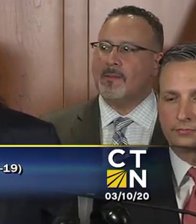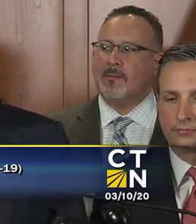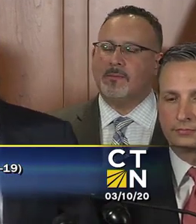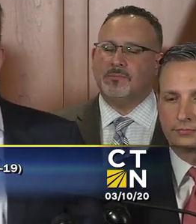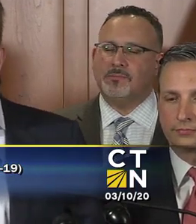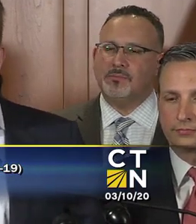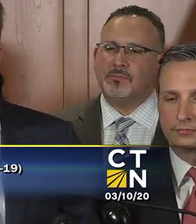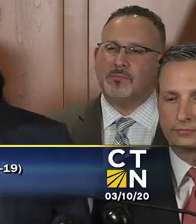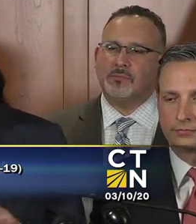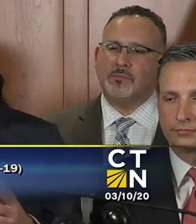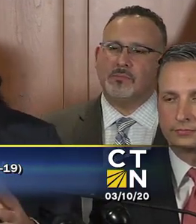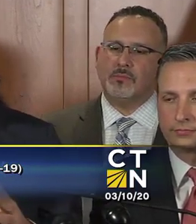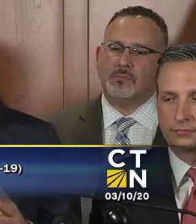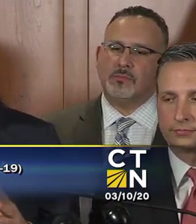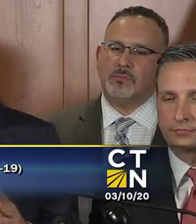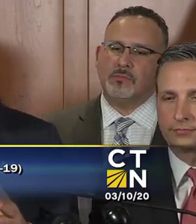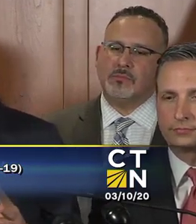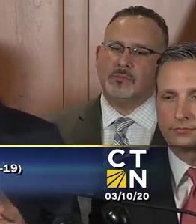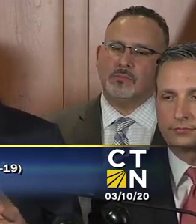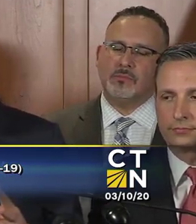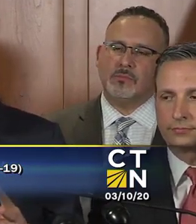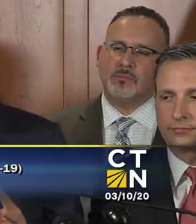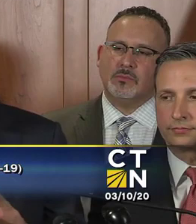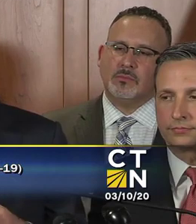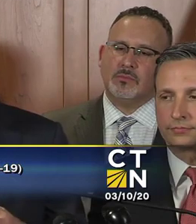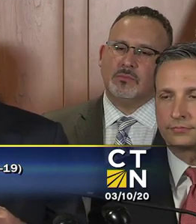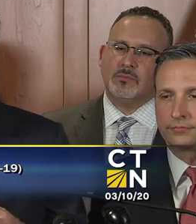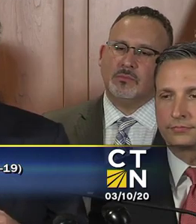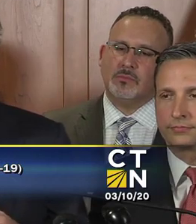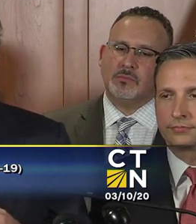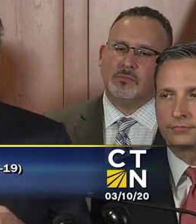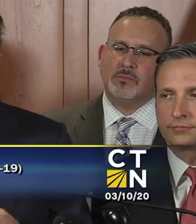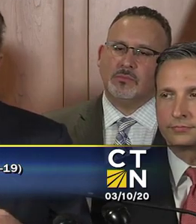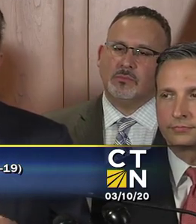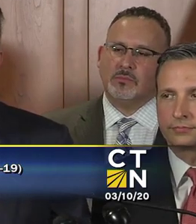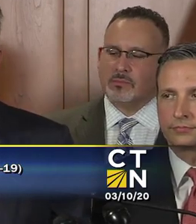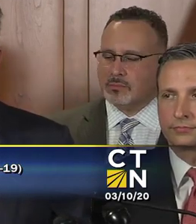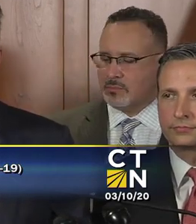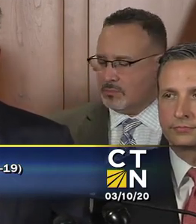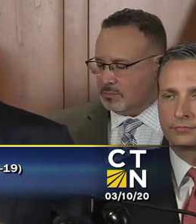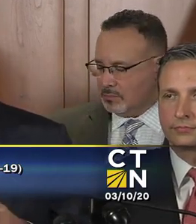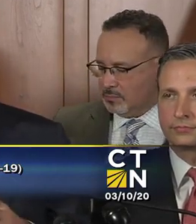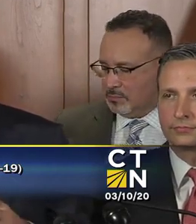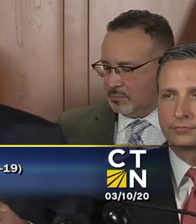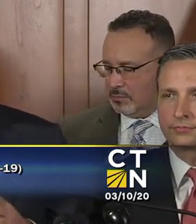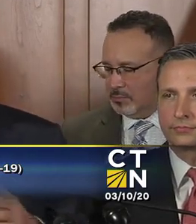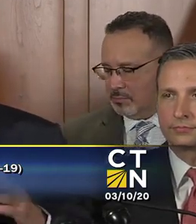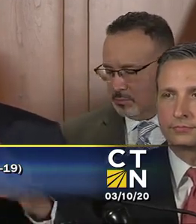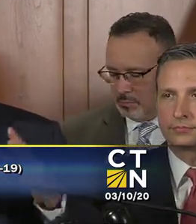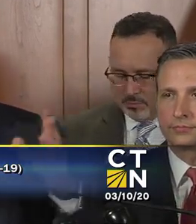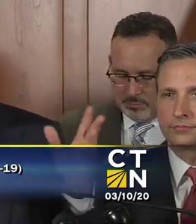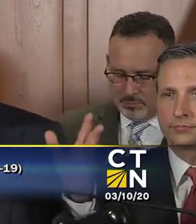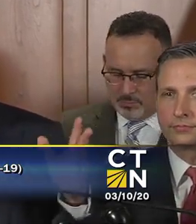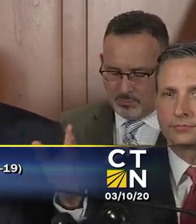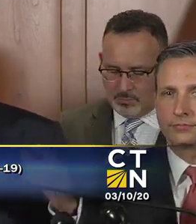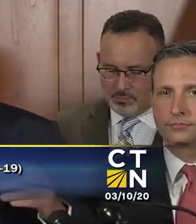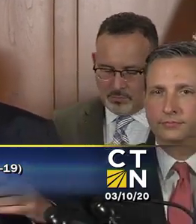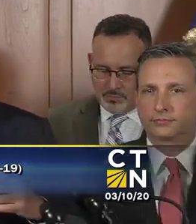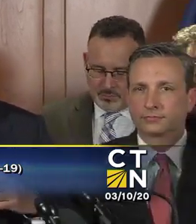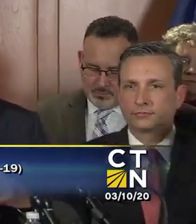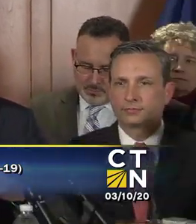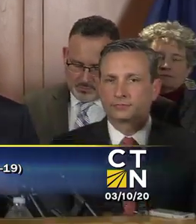do I mean by that? I mean that right now there's a collection and there's testing. We're ramping